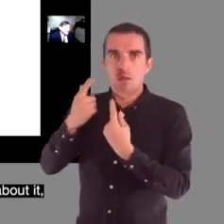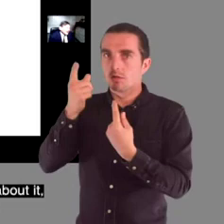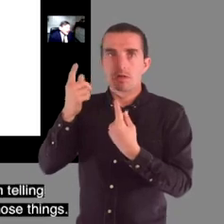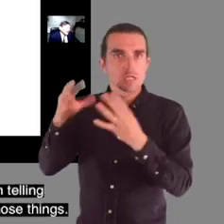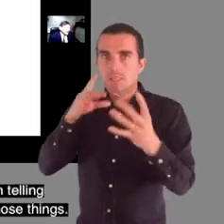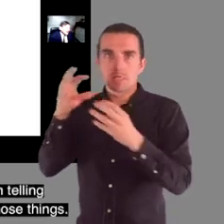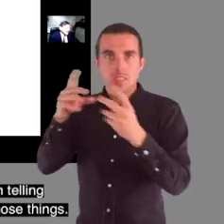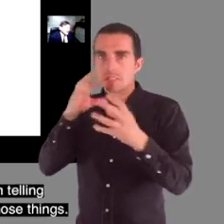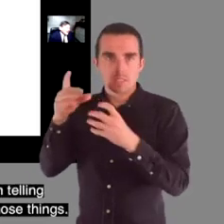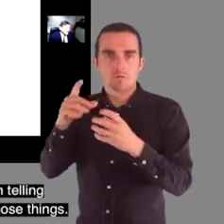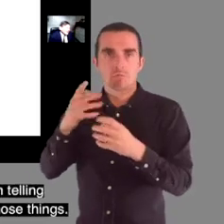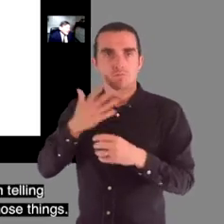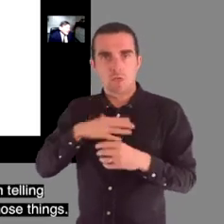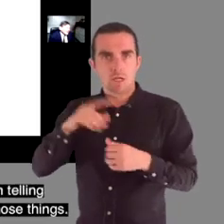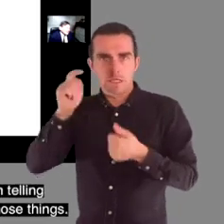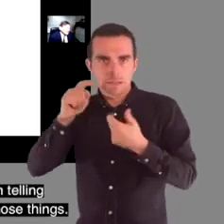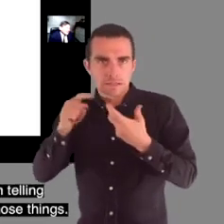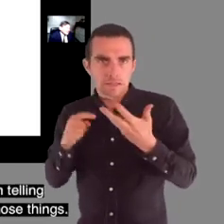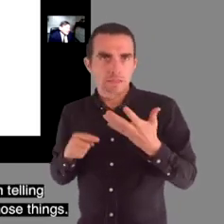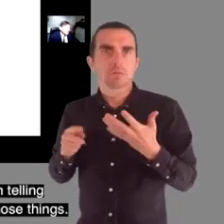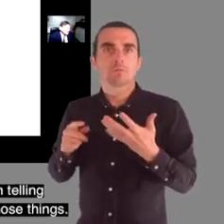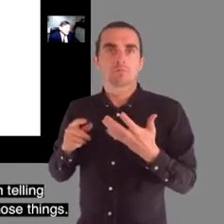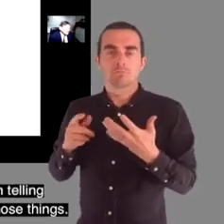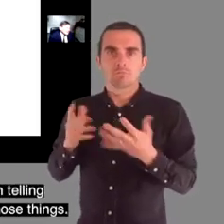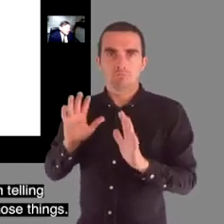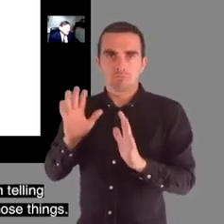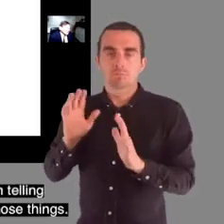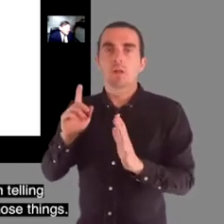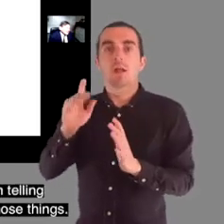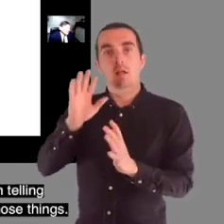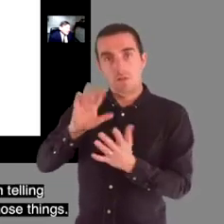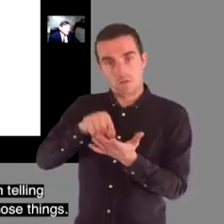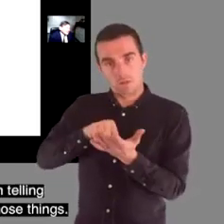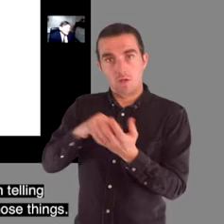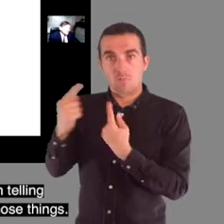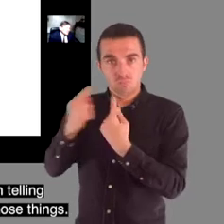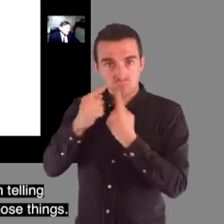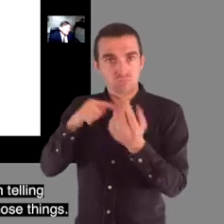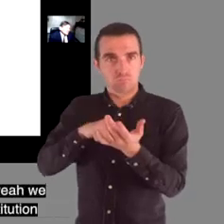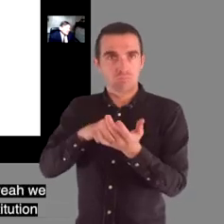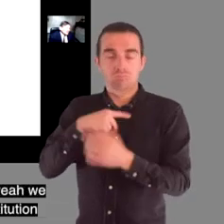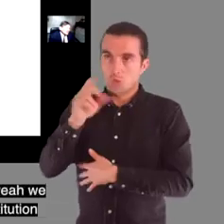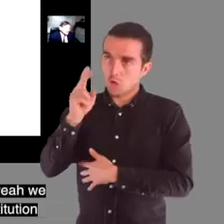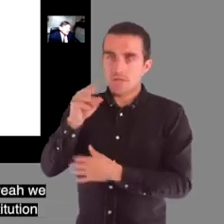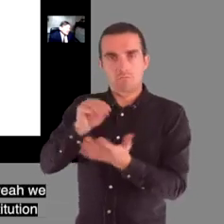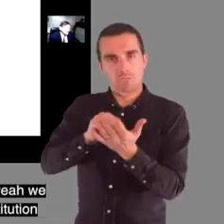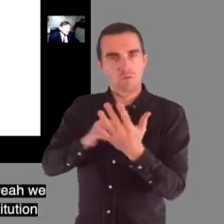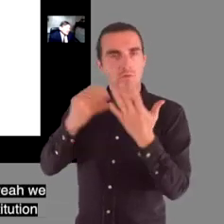charity. Instead of us talking, it was them telling us what needs to happen and all those things. So,